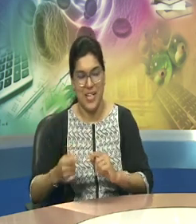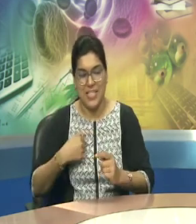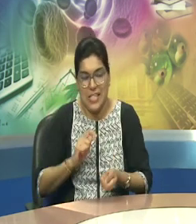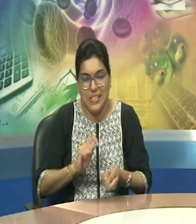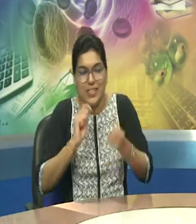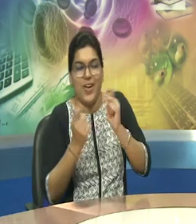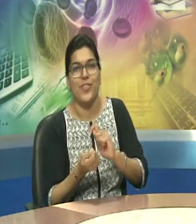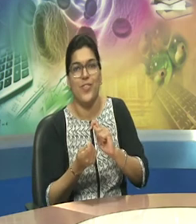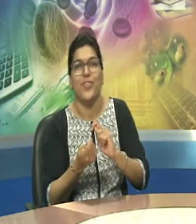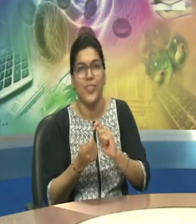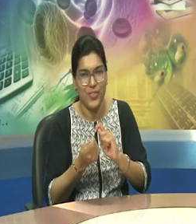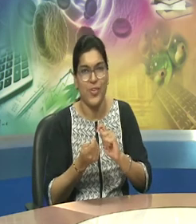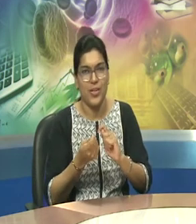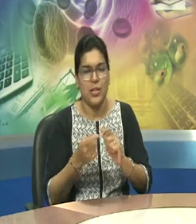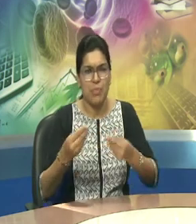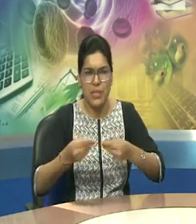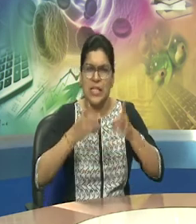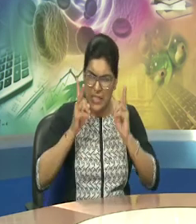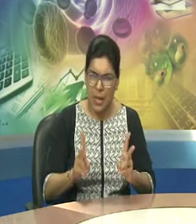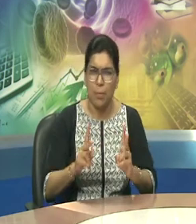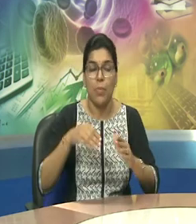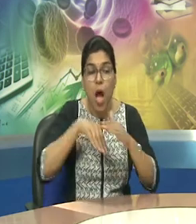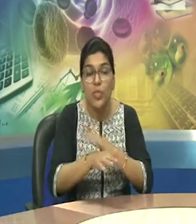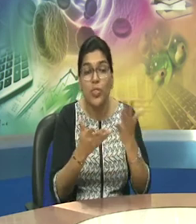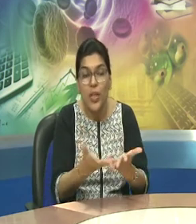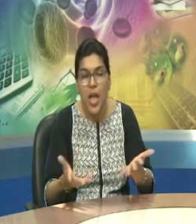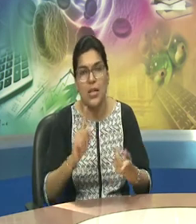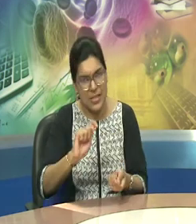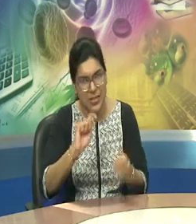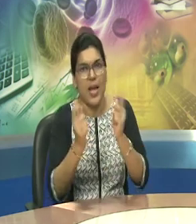Growth and development is the continuous process in any